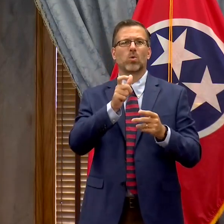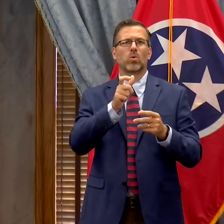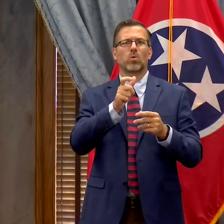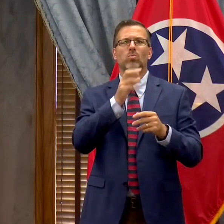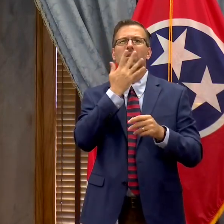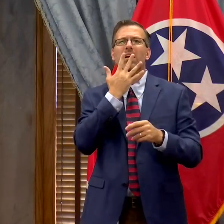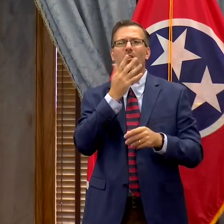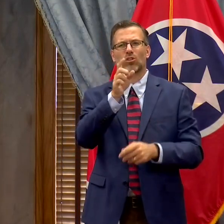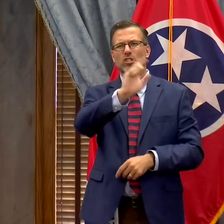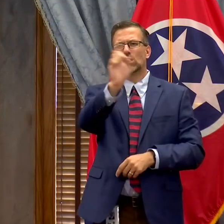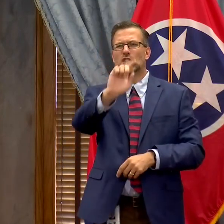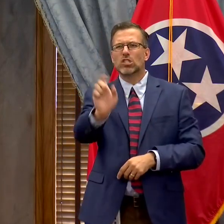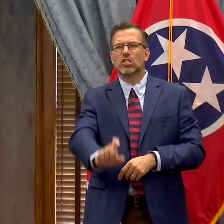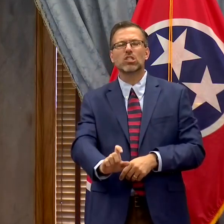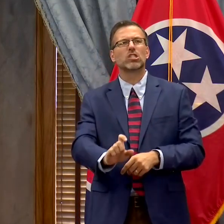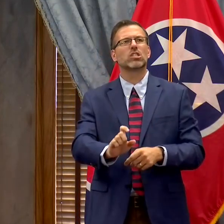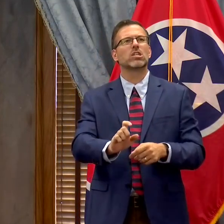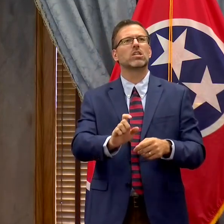to